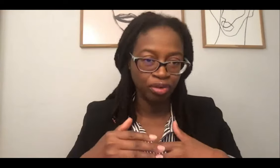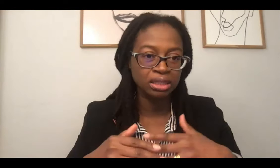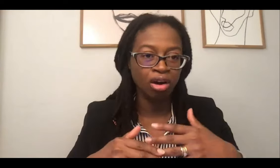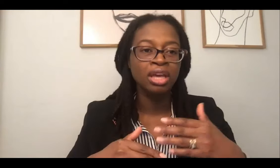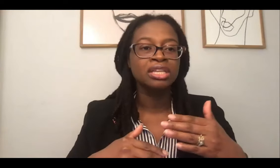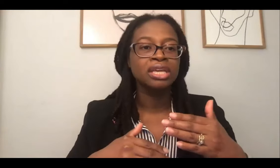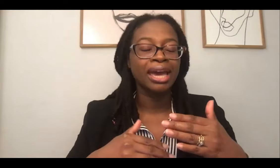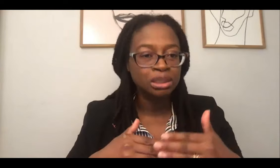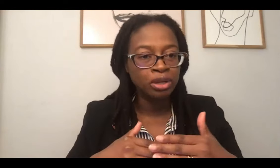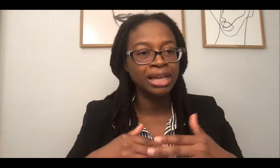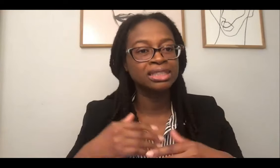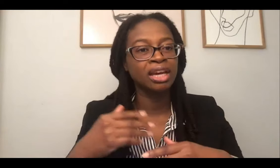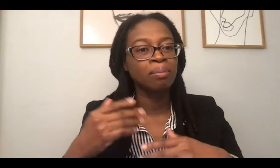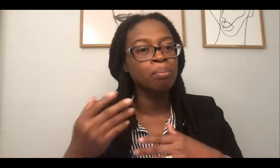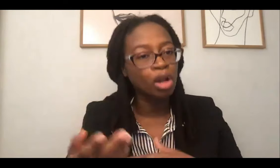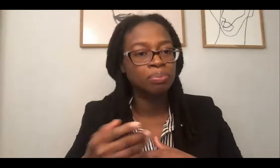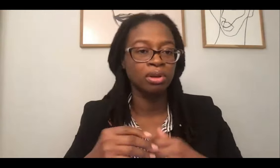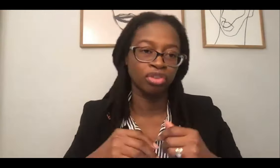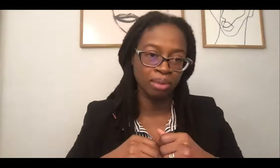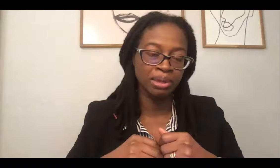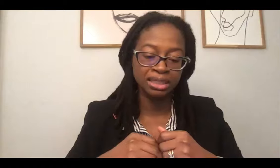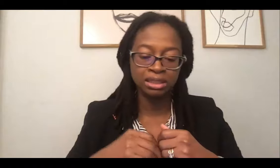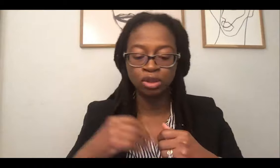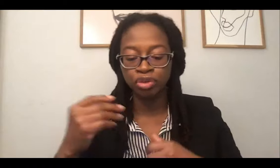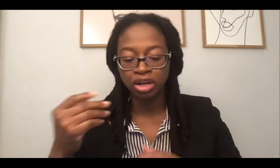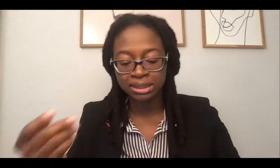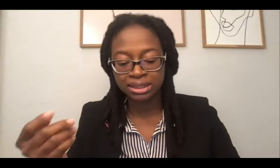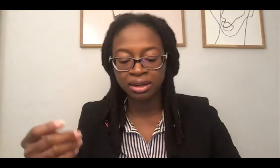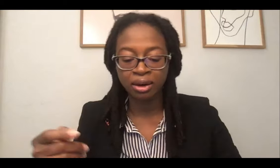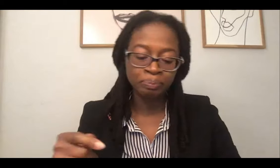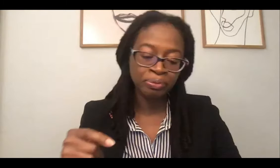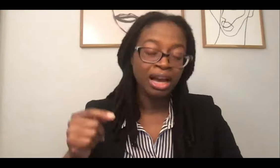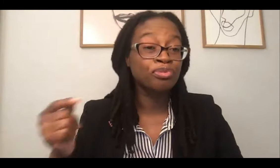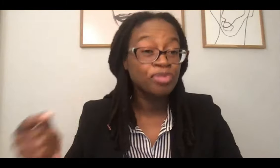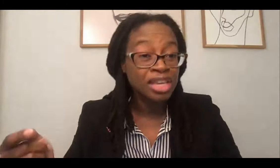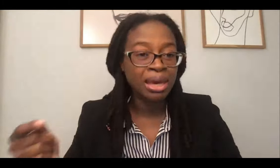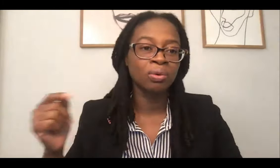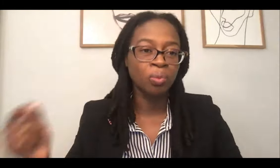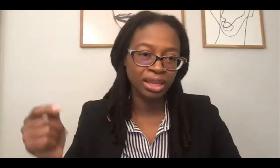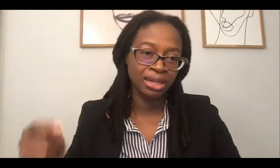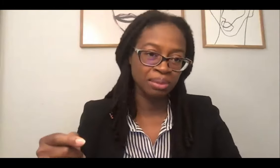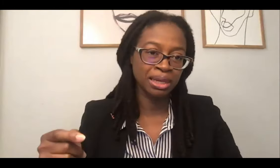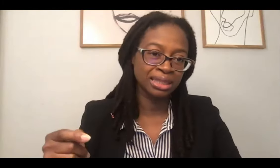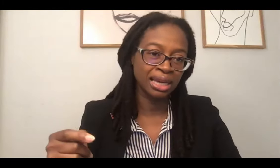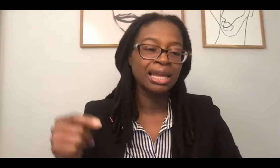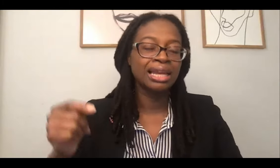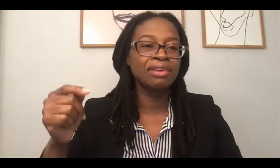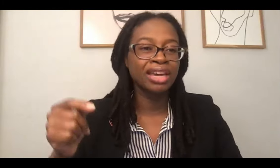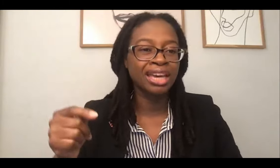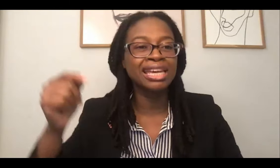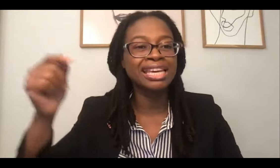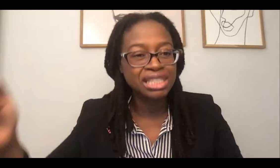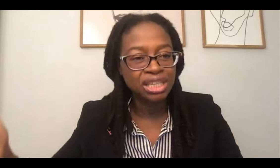of experiencing multiple vulnerabilities. So if you consider a female with a disability living in